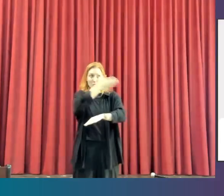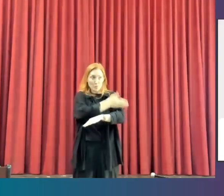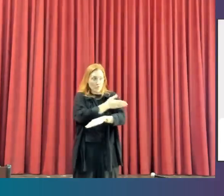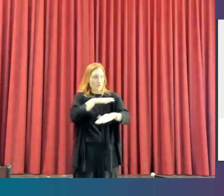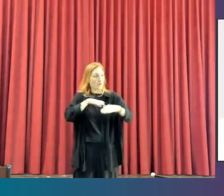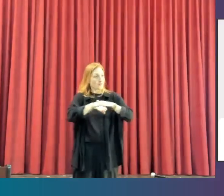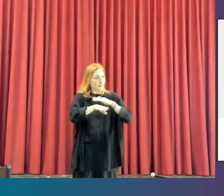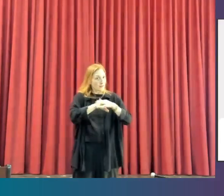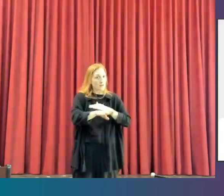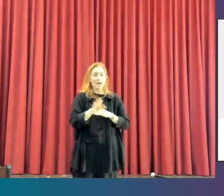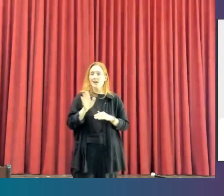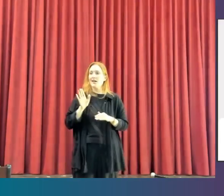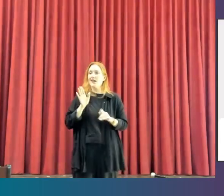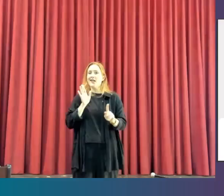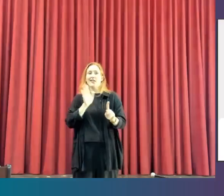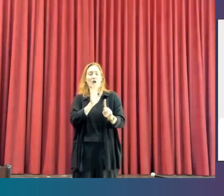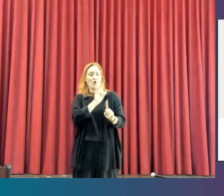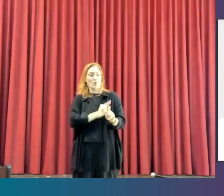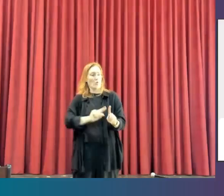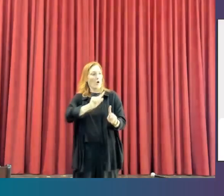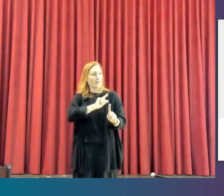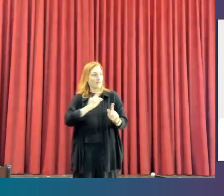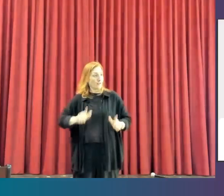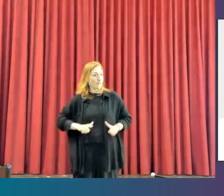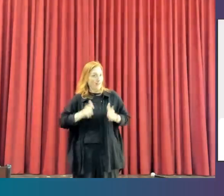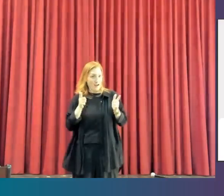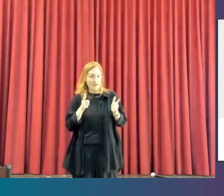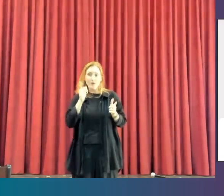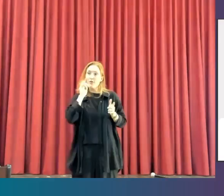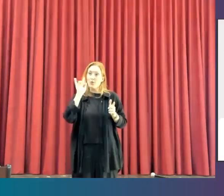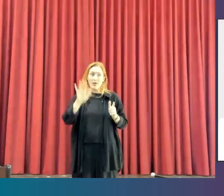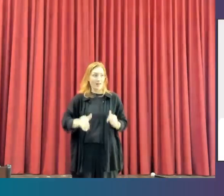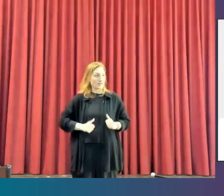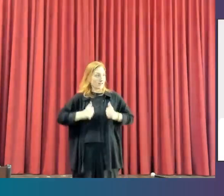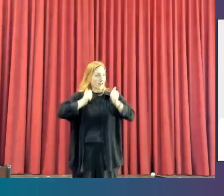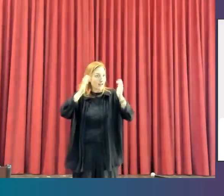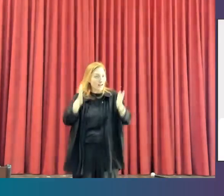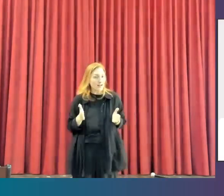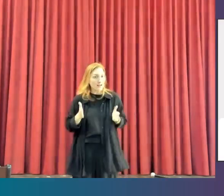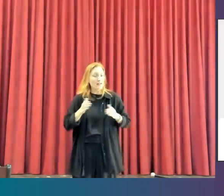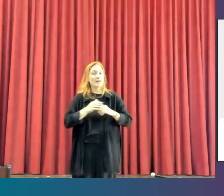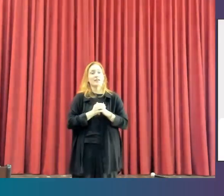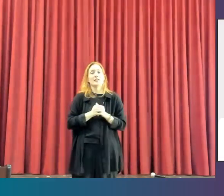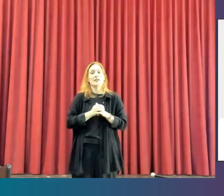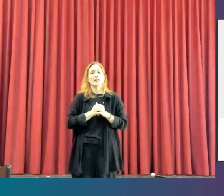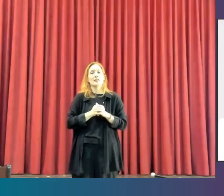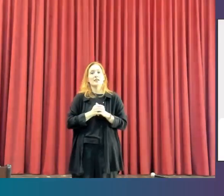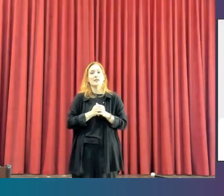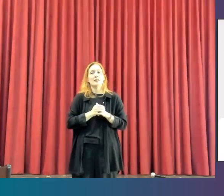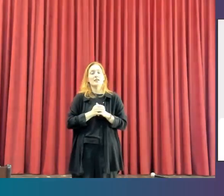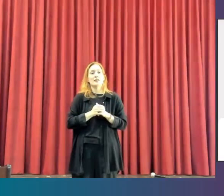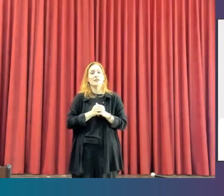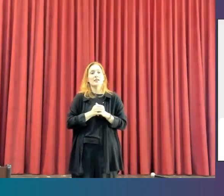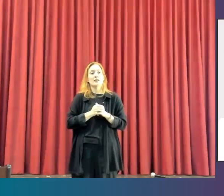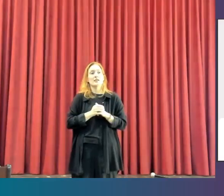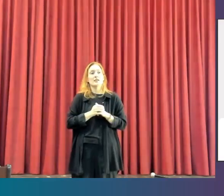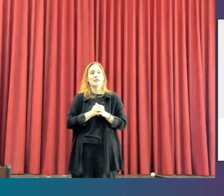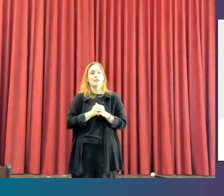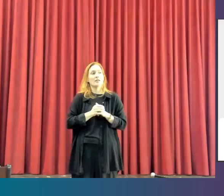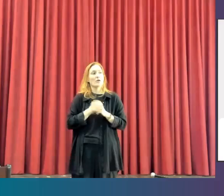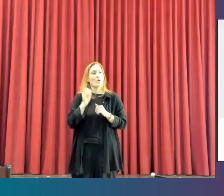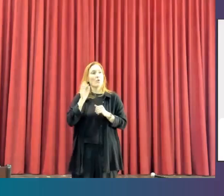accessibility, quality of life, or safety for that tenant, or enables them to live here at